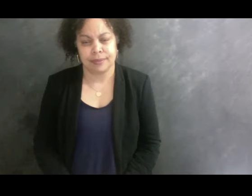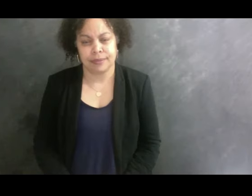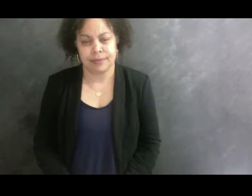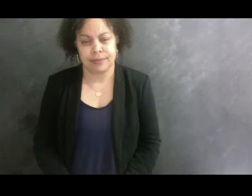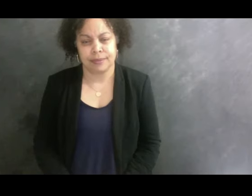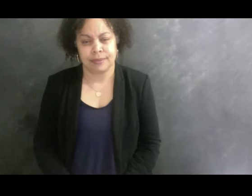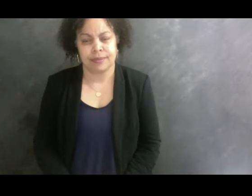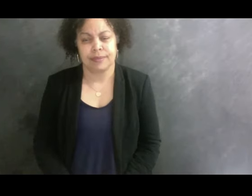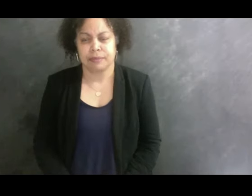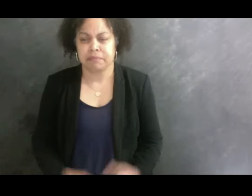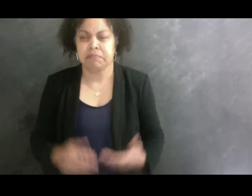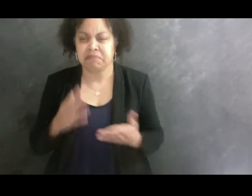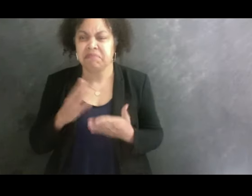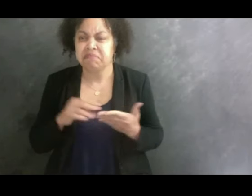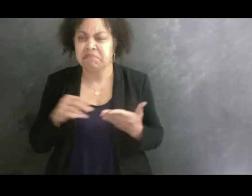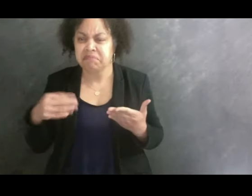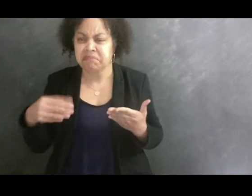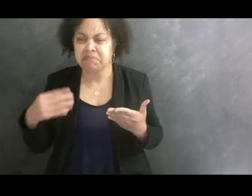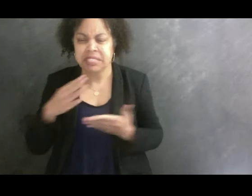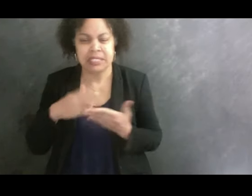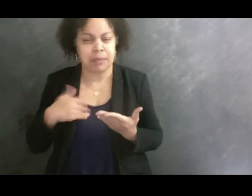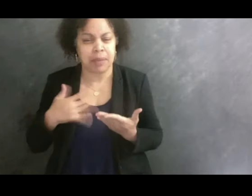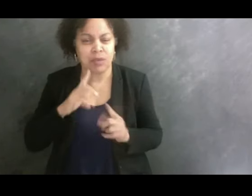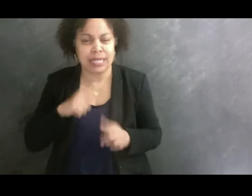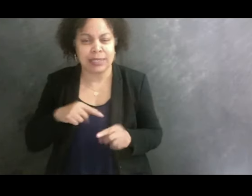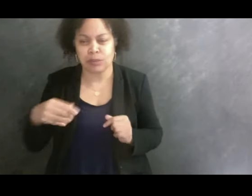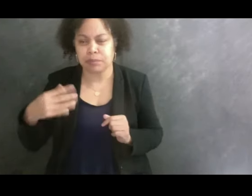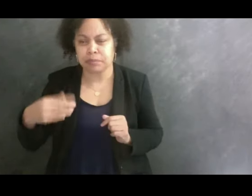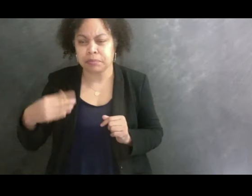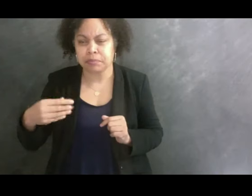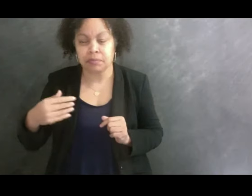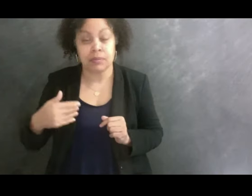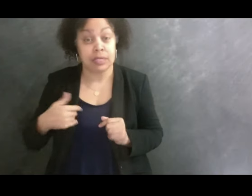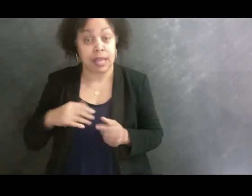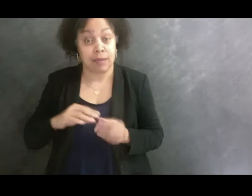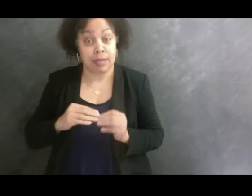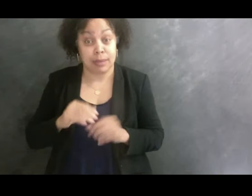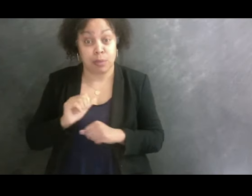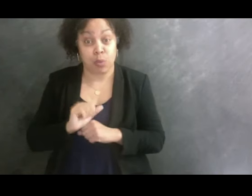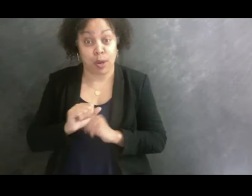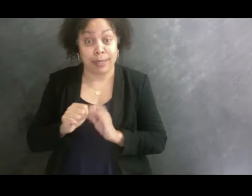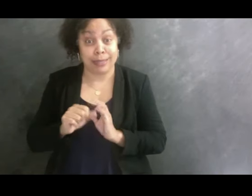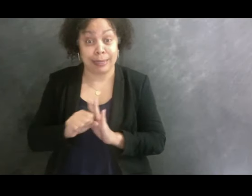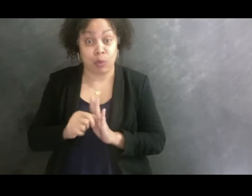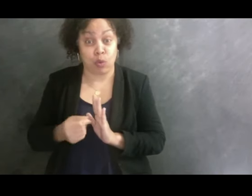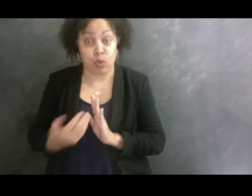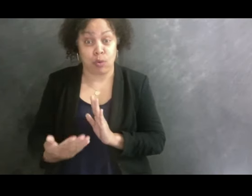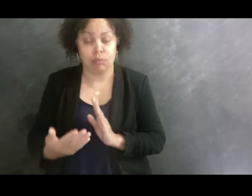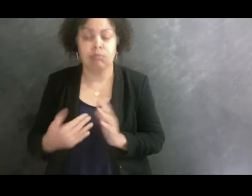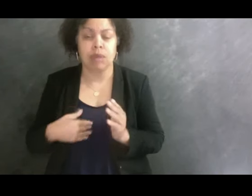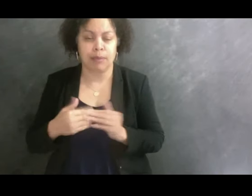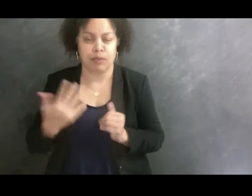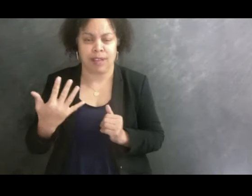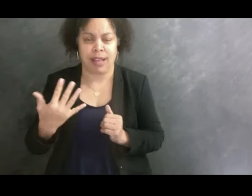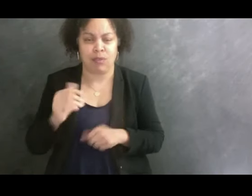Answered some of these questions before. Is there a set number of work samples required? You can submit up to 5 work